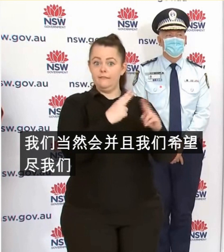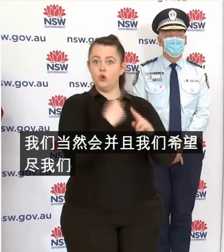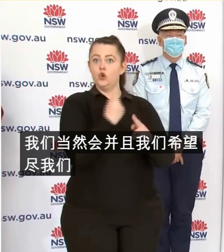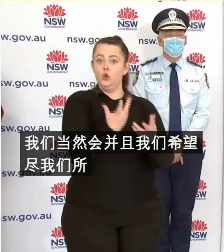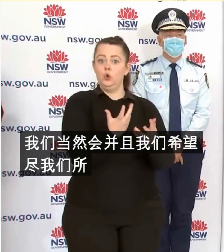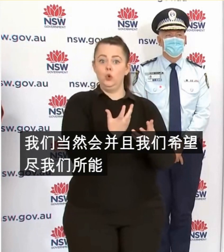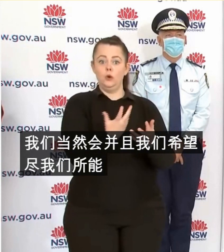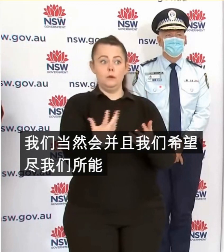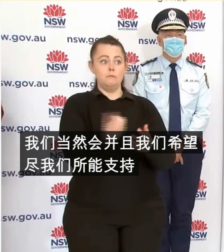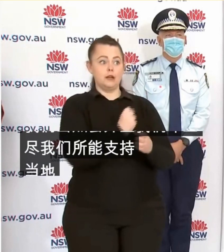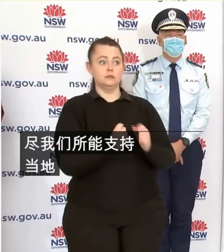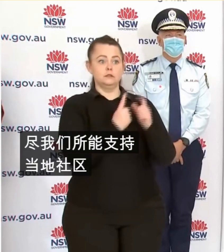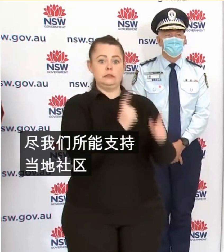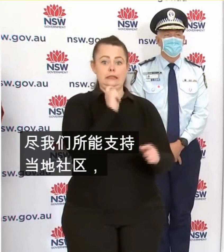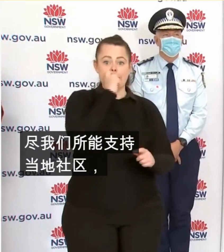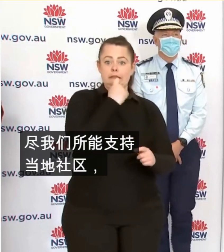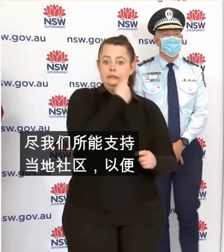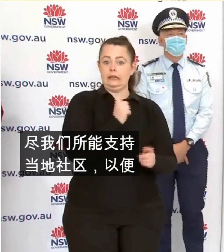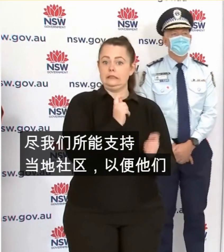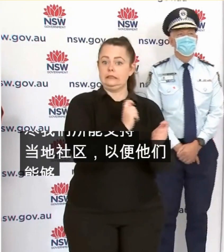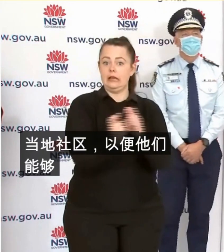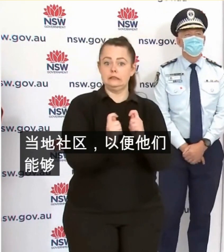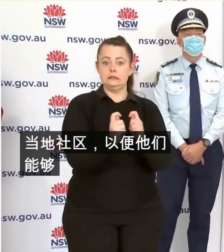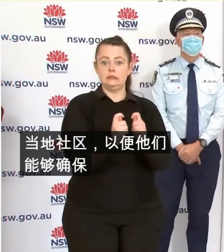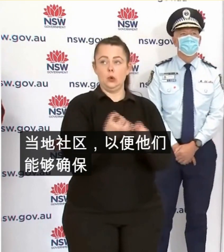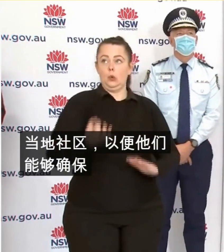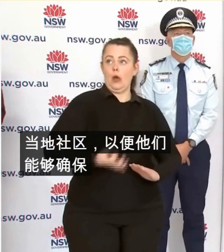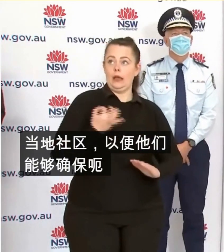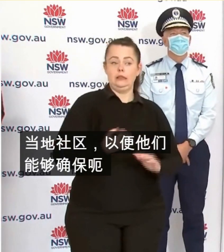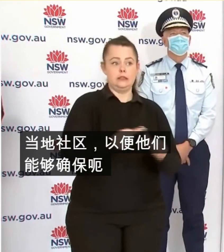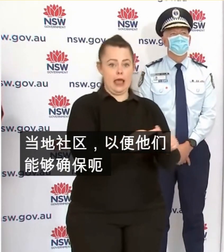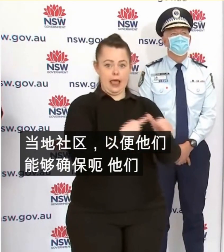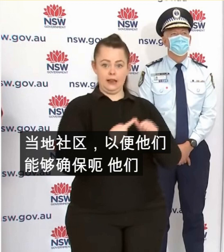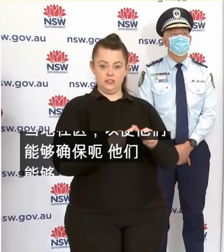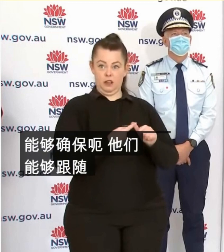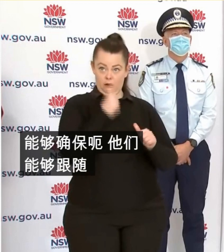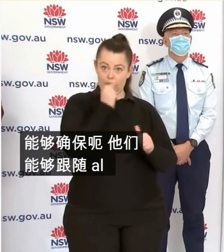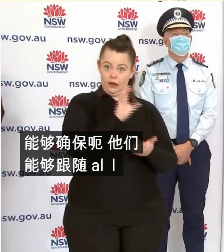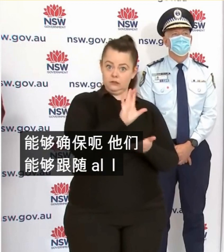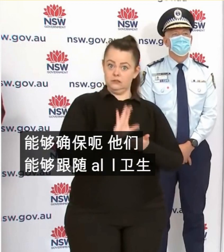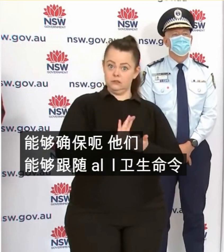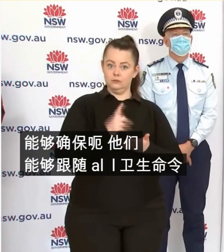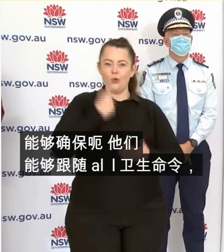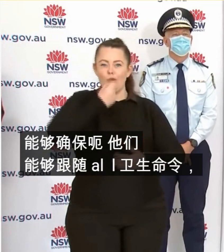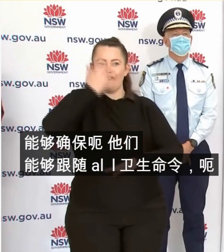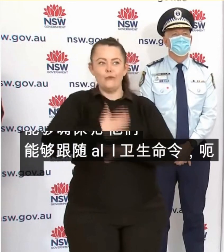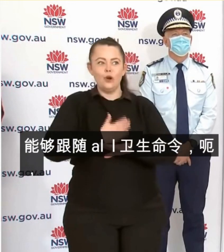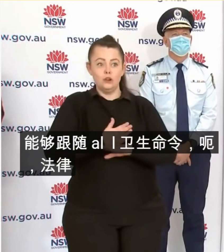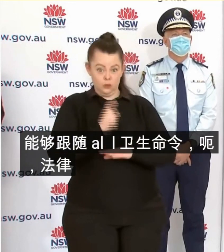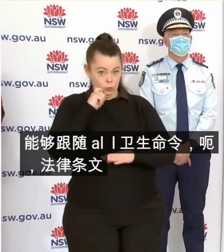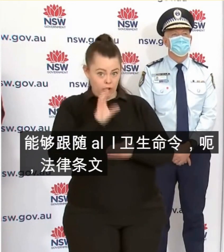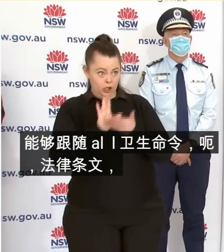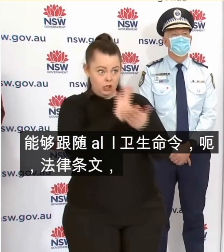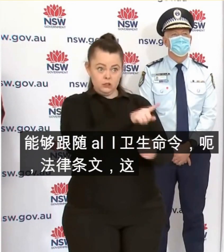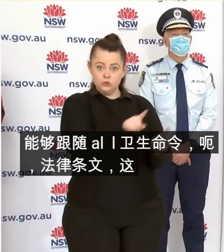want to do every measure we can to support communities on the ground so that they are in a position to make sure that they're able to follow all the health